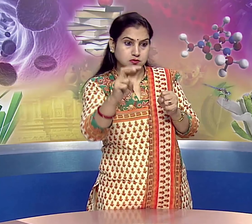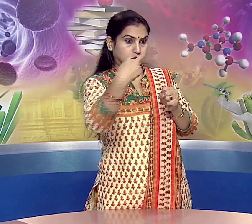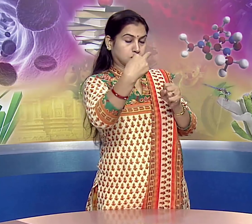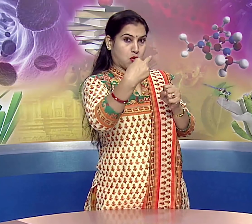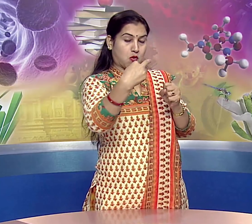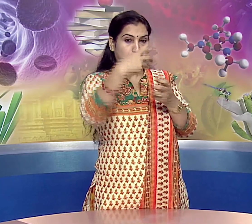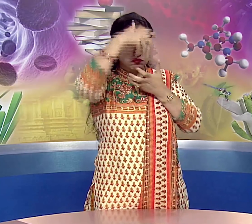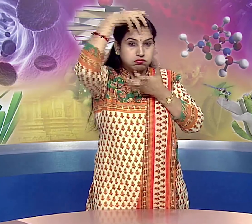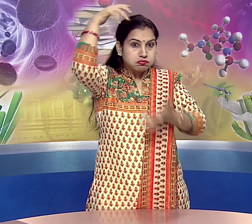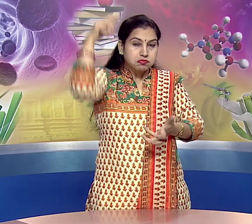in his room,